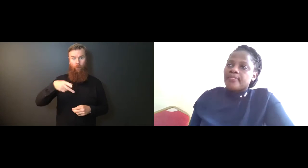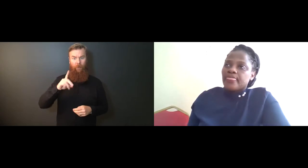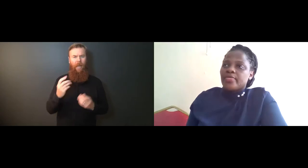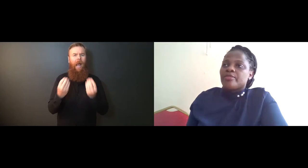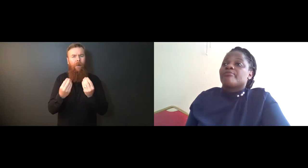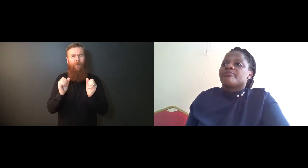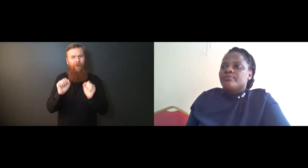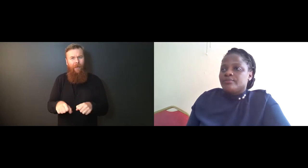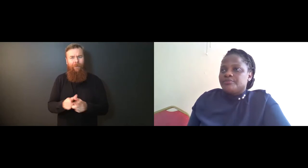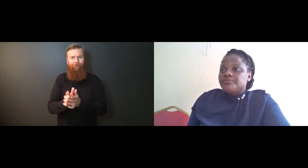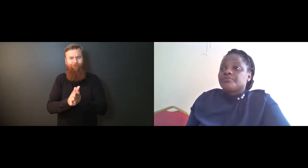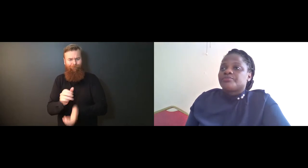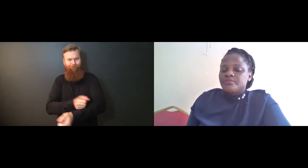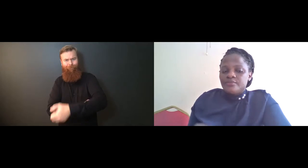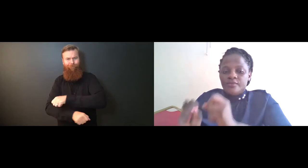disabilities.